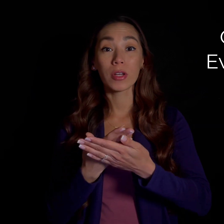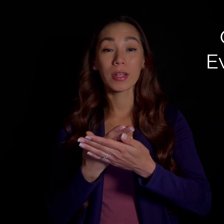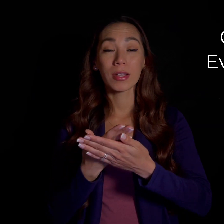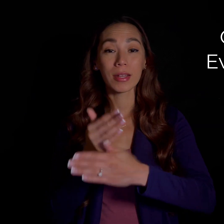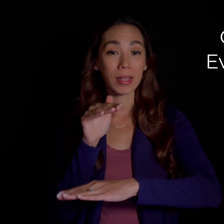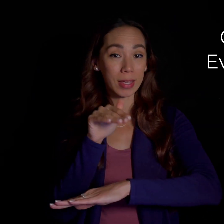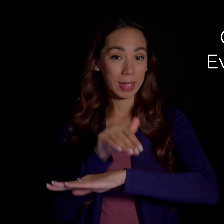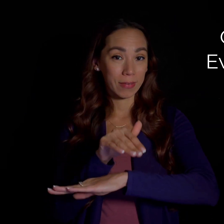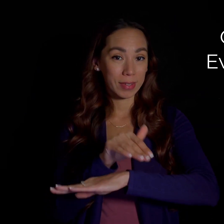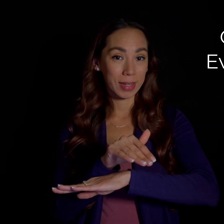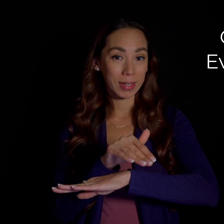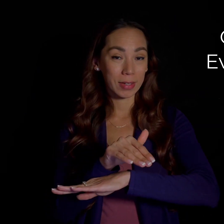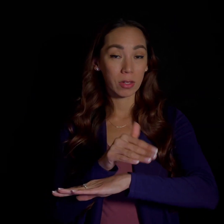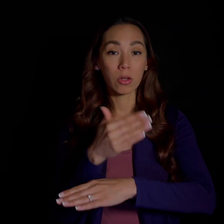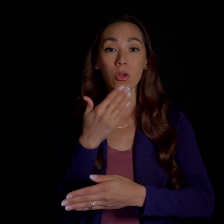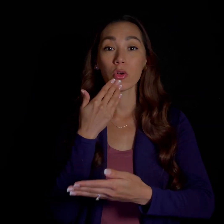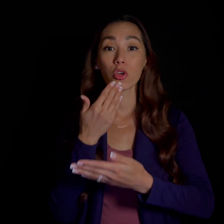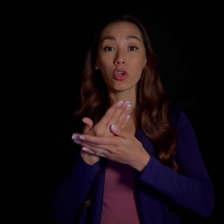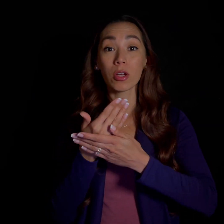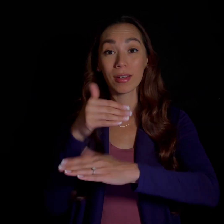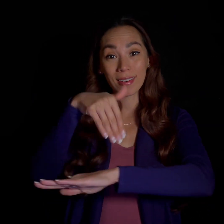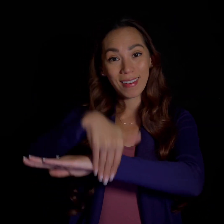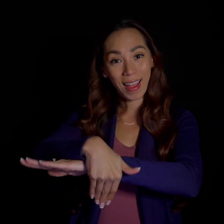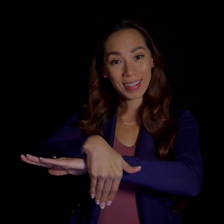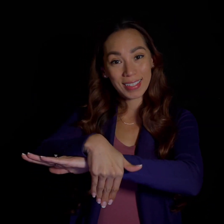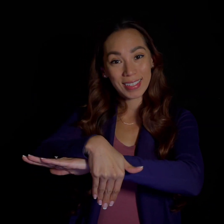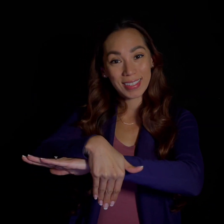Good evening. Good night.